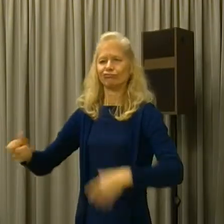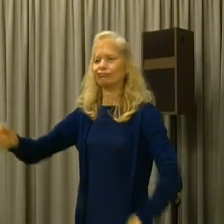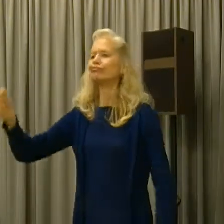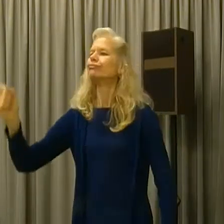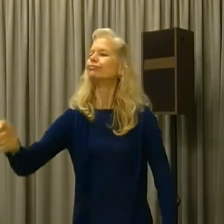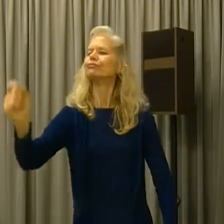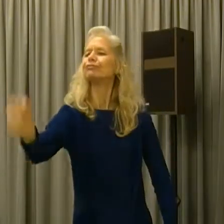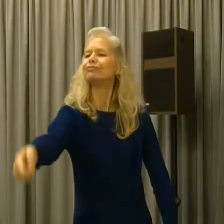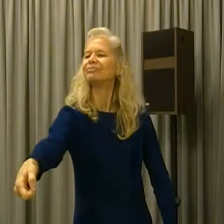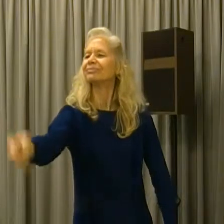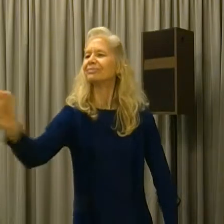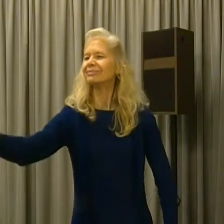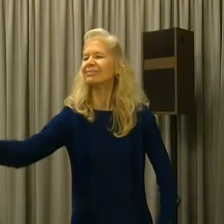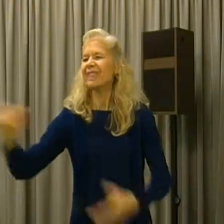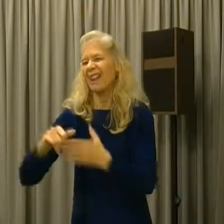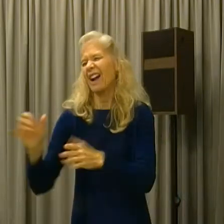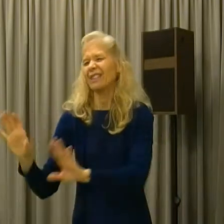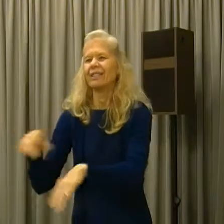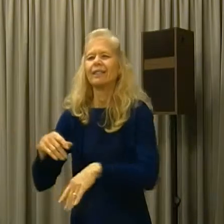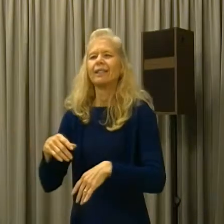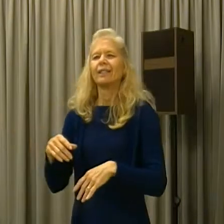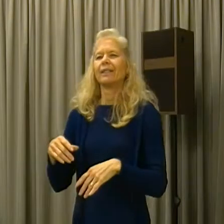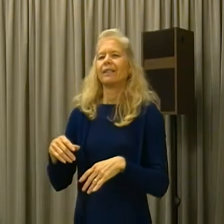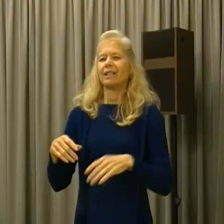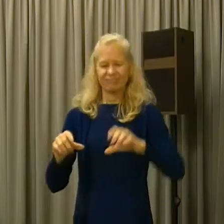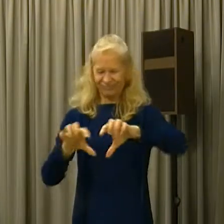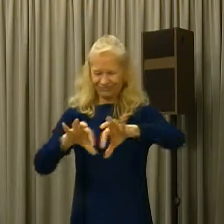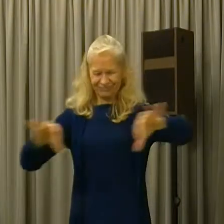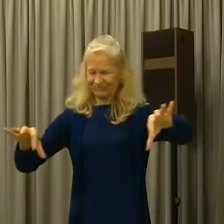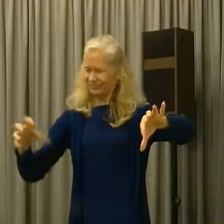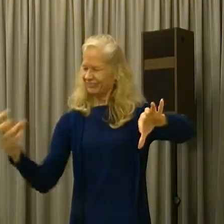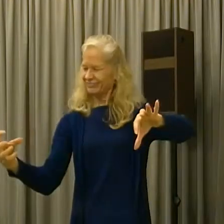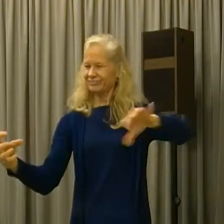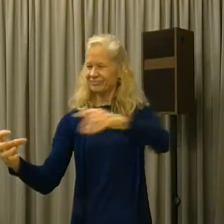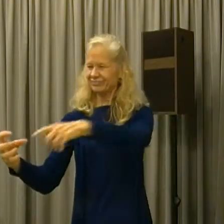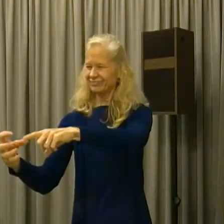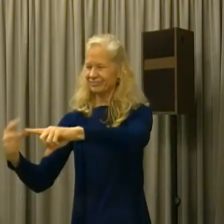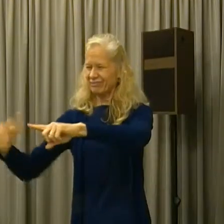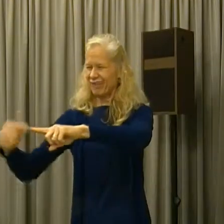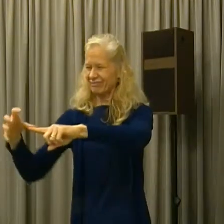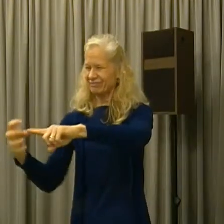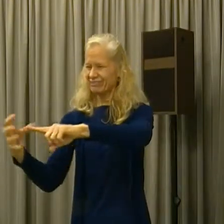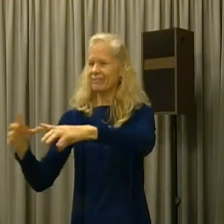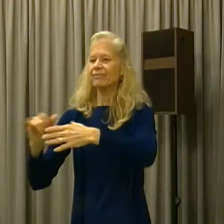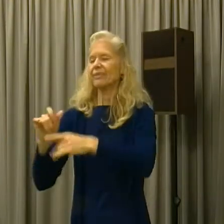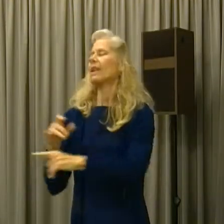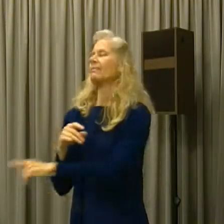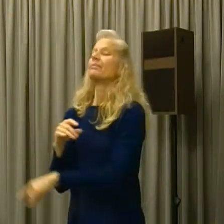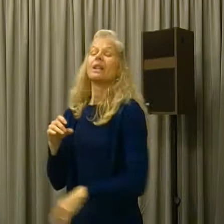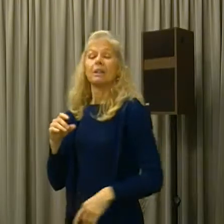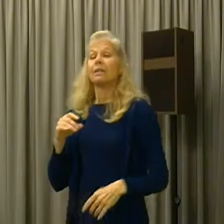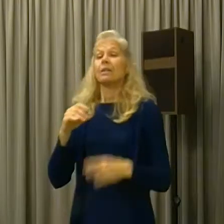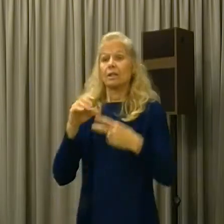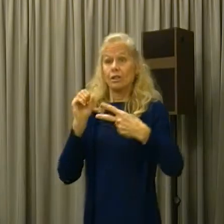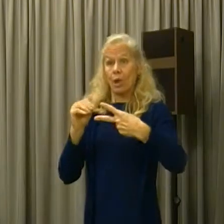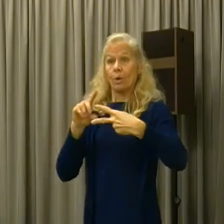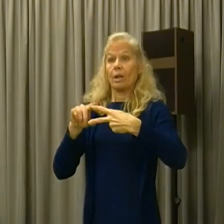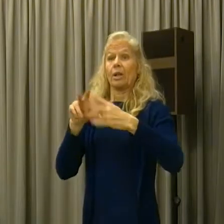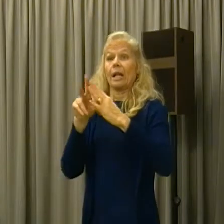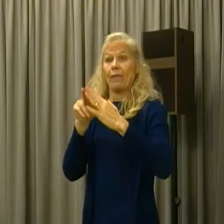she says, but I have not been called to go to the king. So Mordecai is going to send a response back to her.